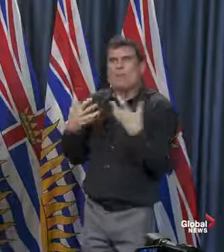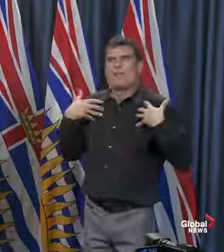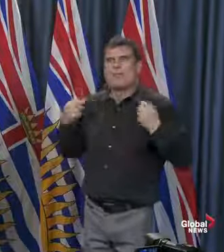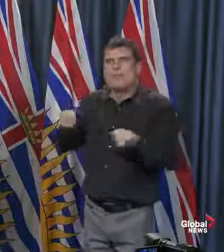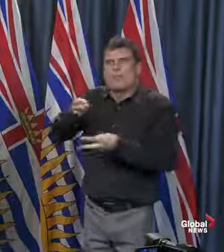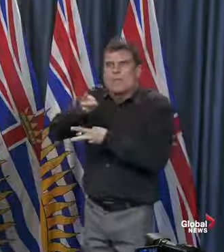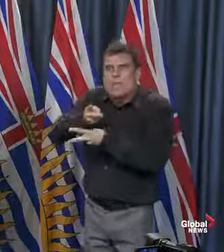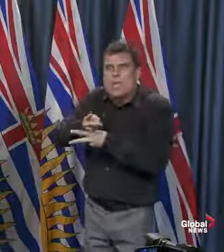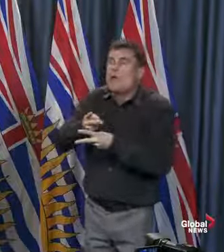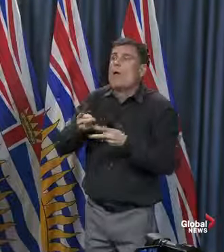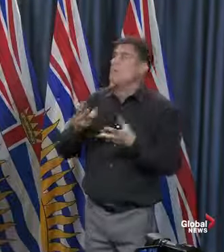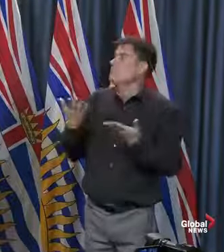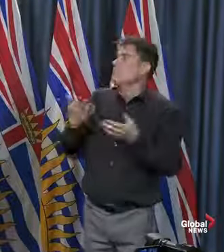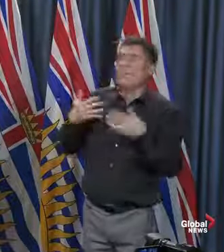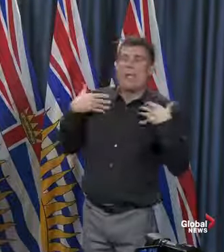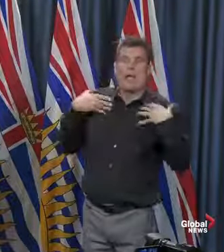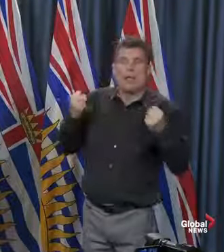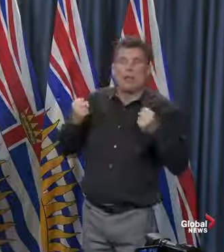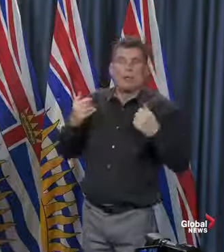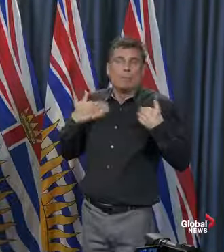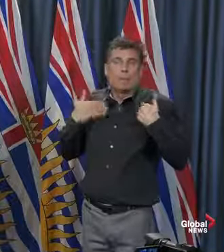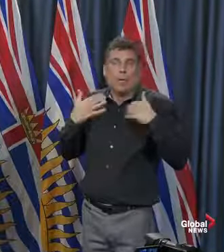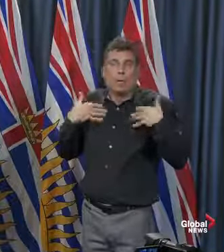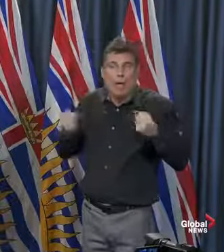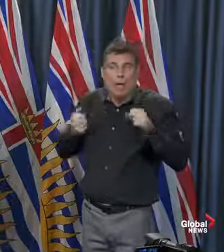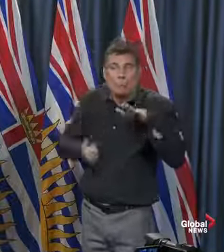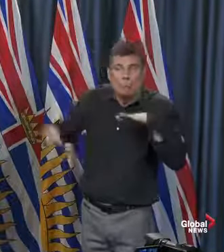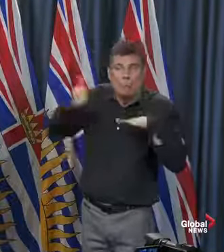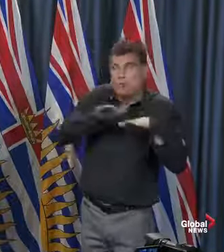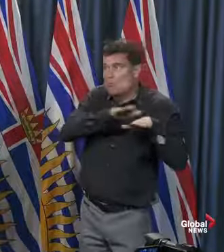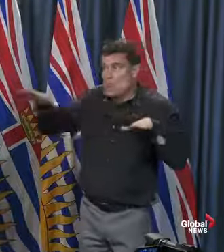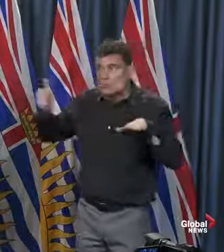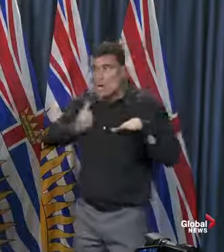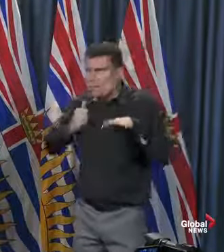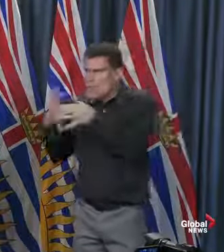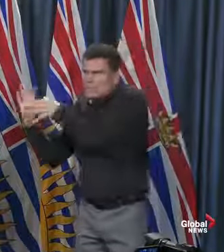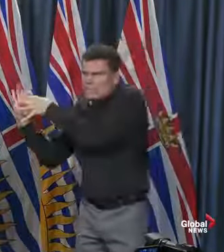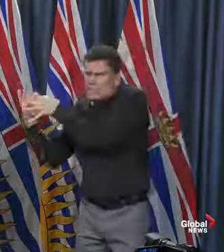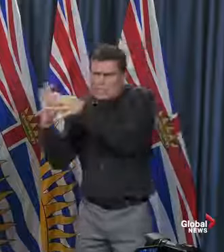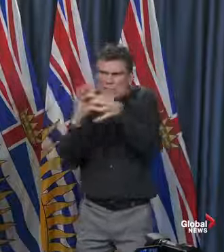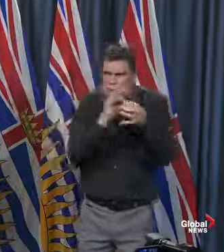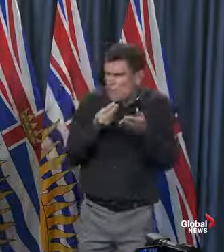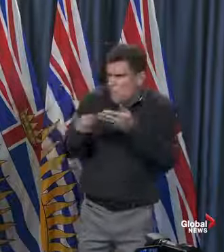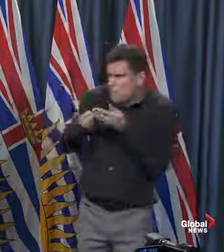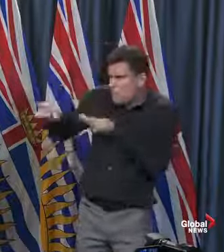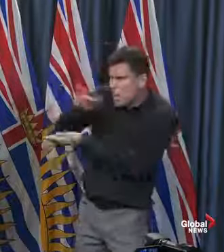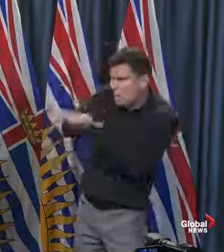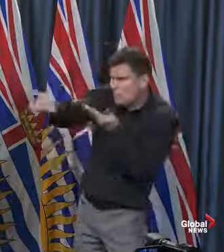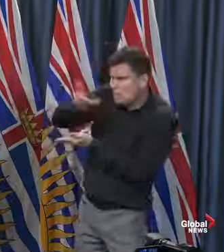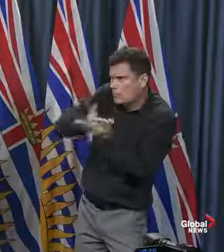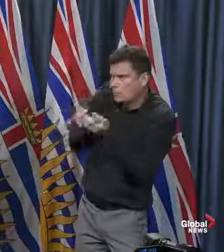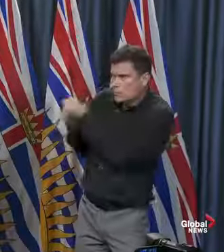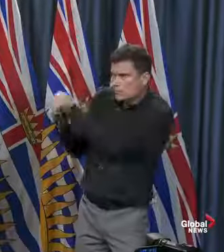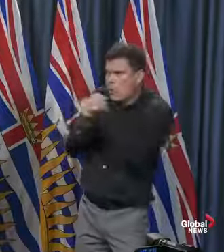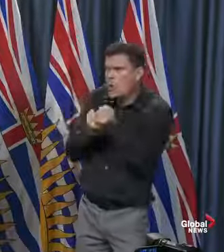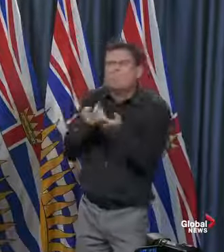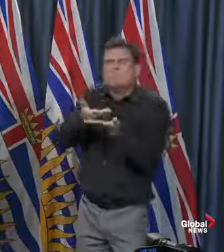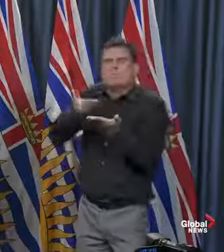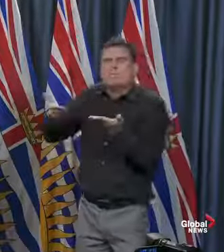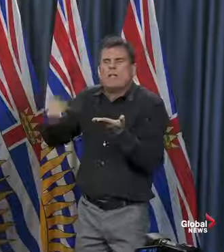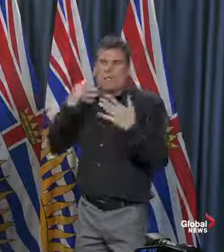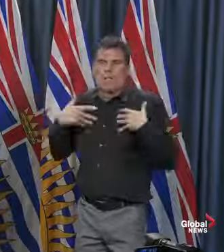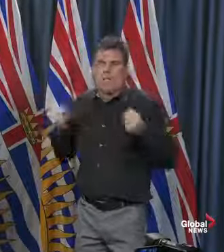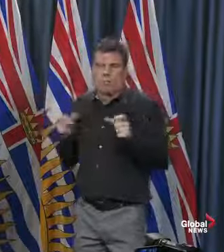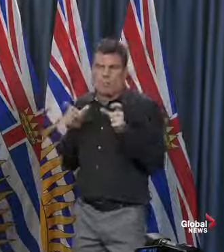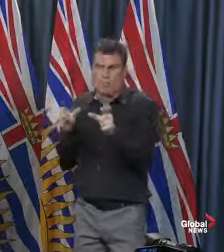I think the response is pretty consistent and pretty strong across jurisdictions. Obviously, BC and